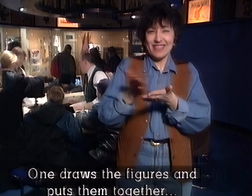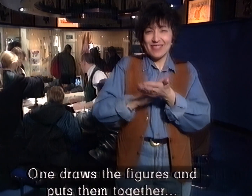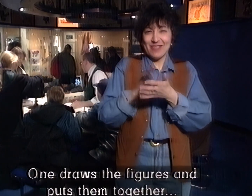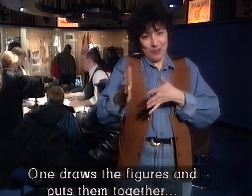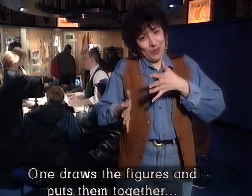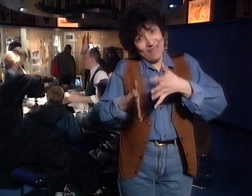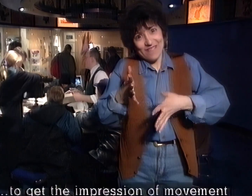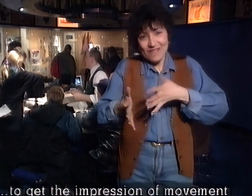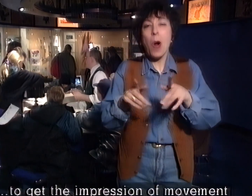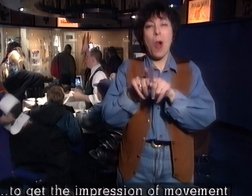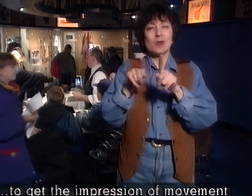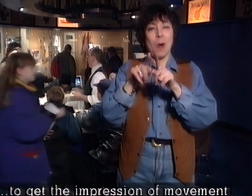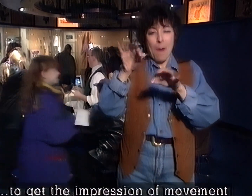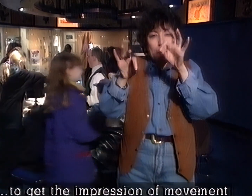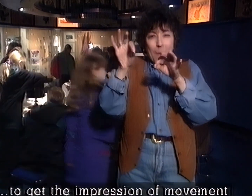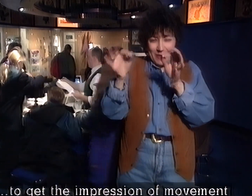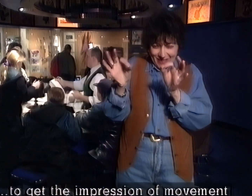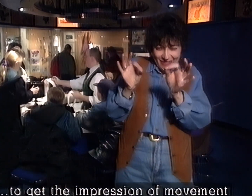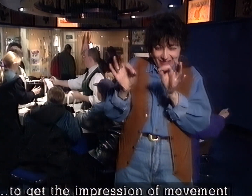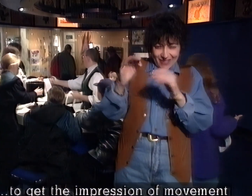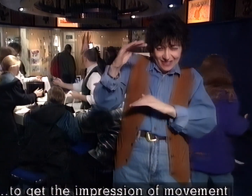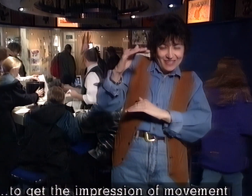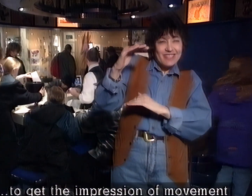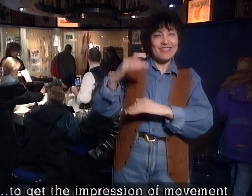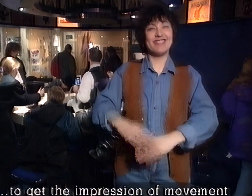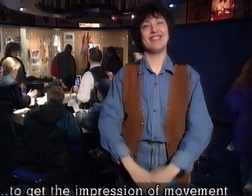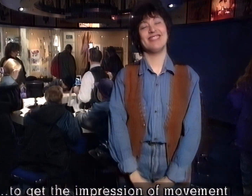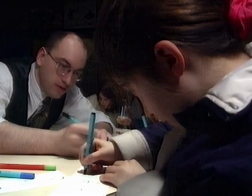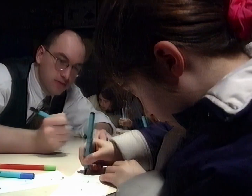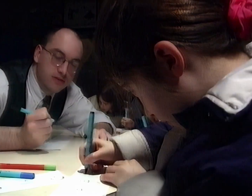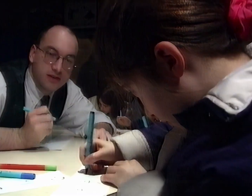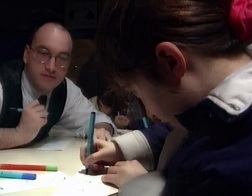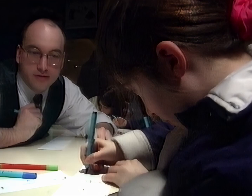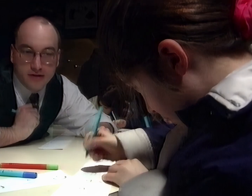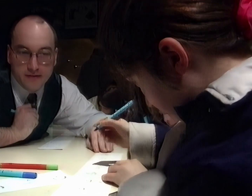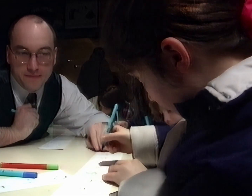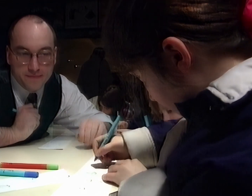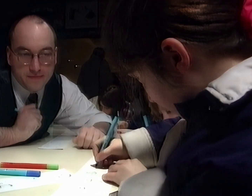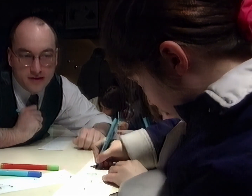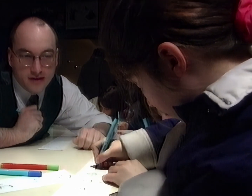closely together to get the impression of movement. There are also puppets. You haven't seen them very well. Yeah.